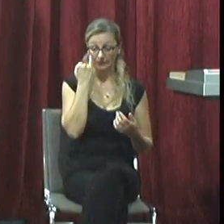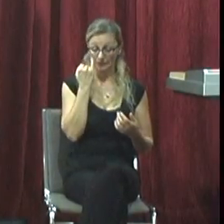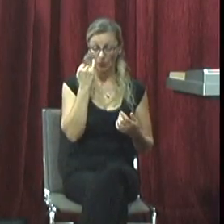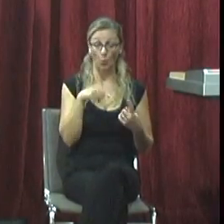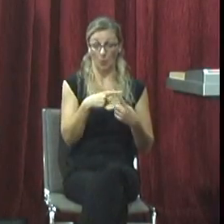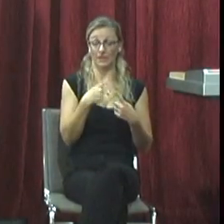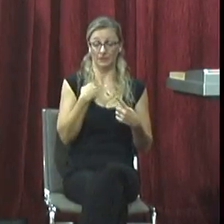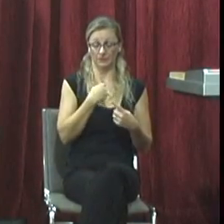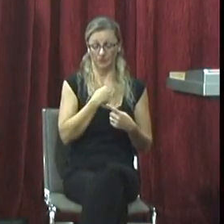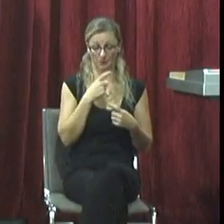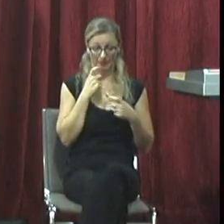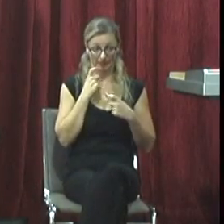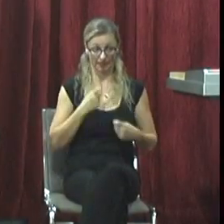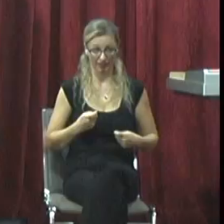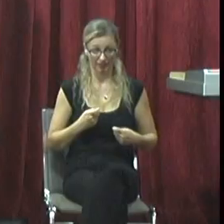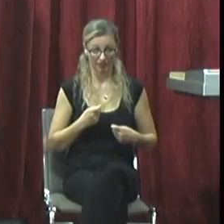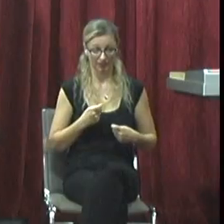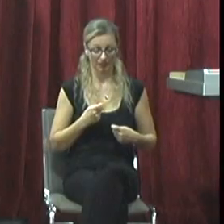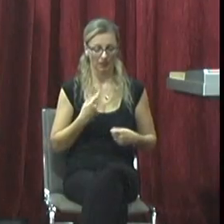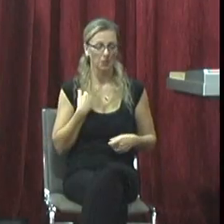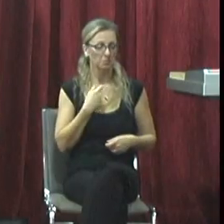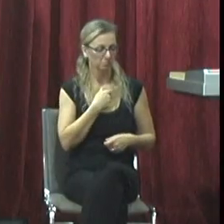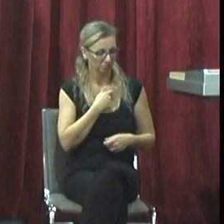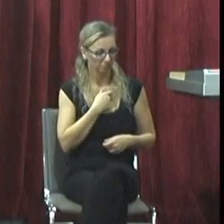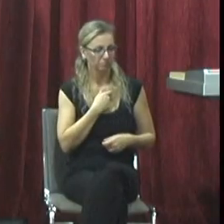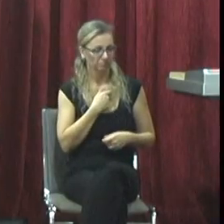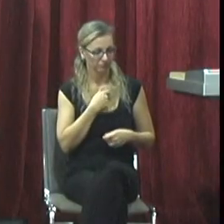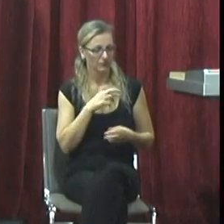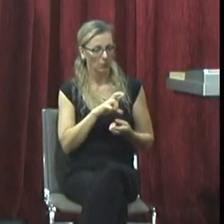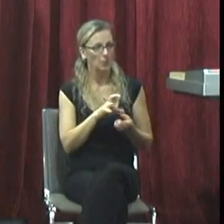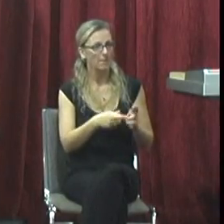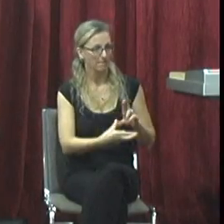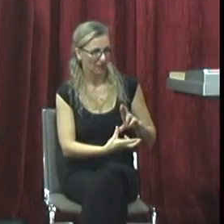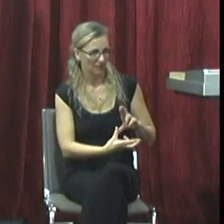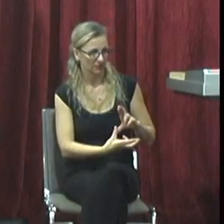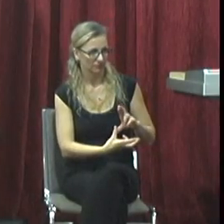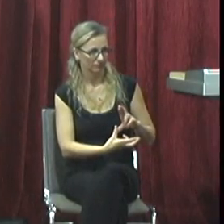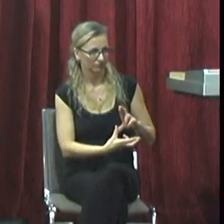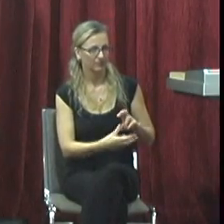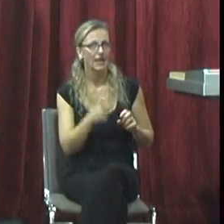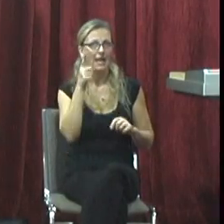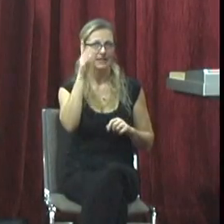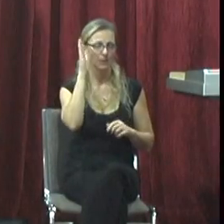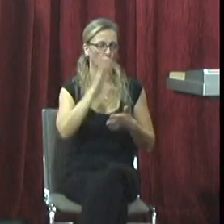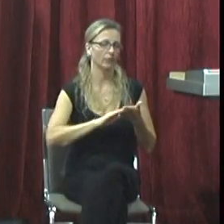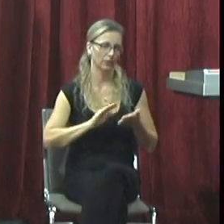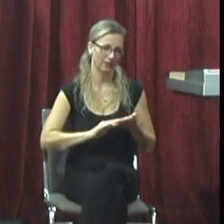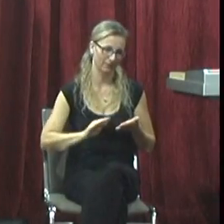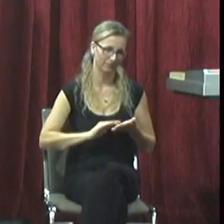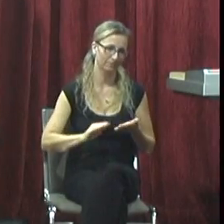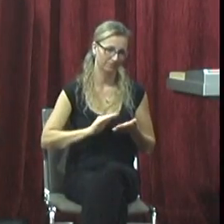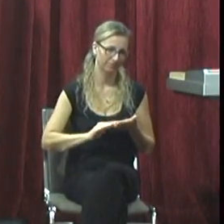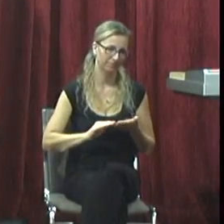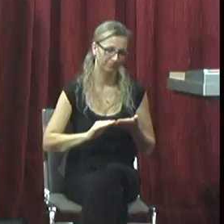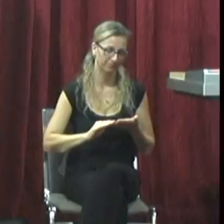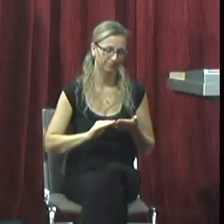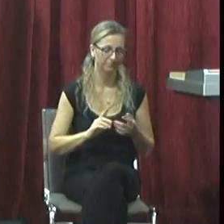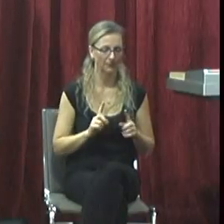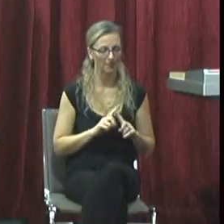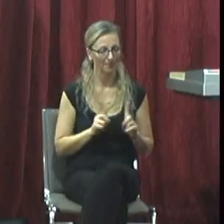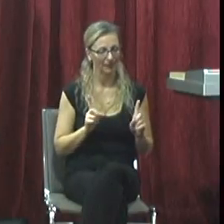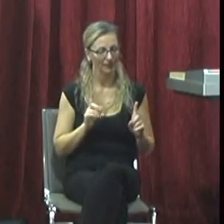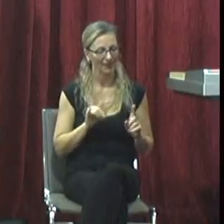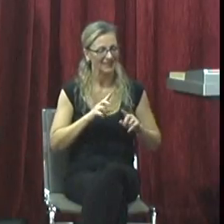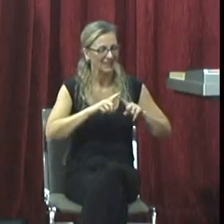us if we repent in the name of Yeshua and remove our sins as far as the east is from the west. But that